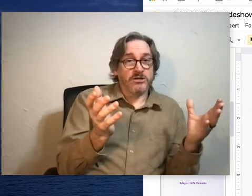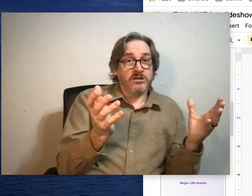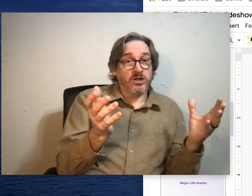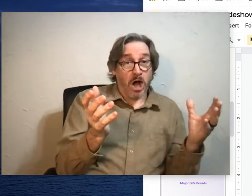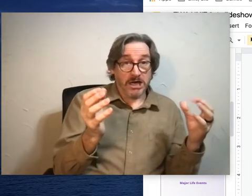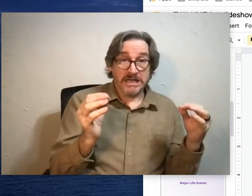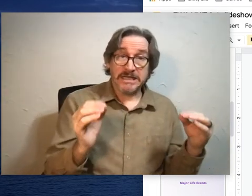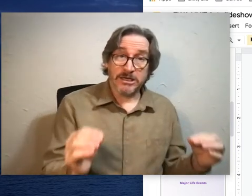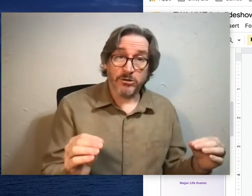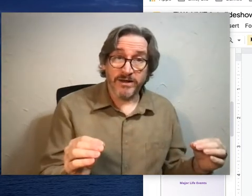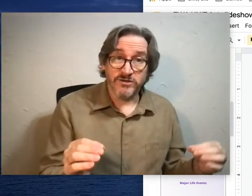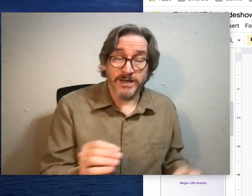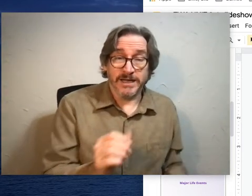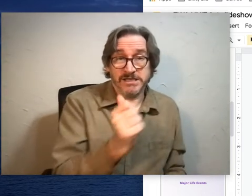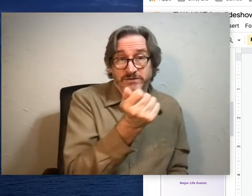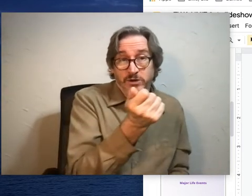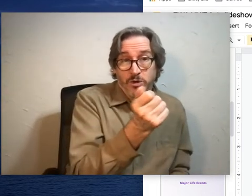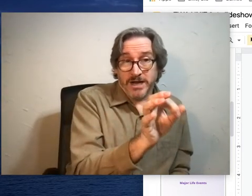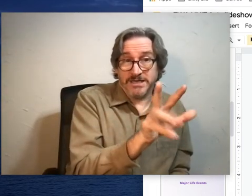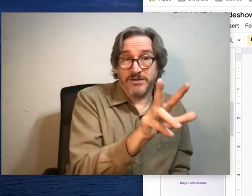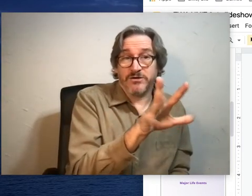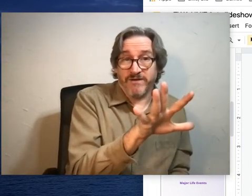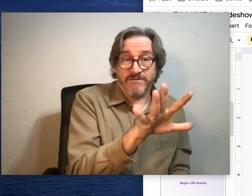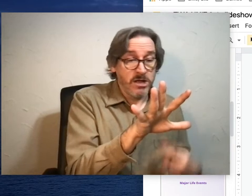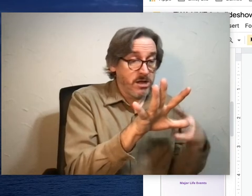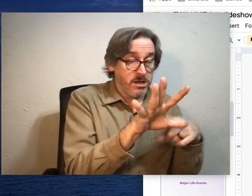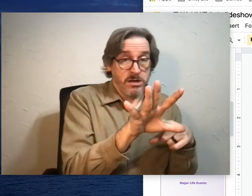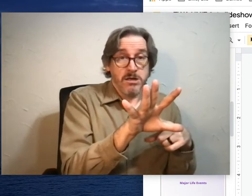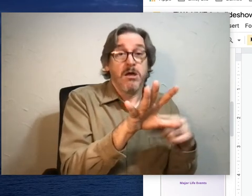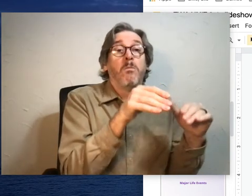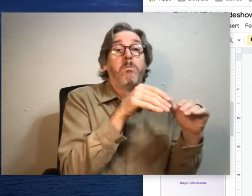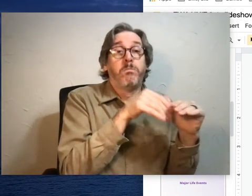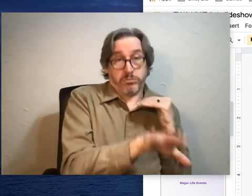And a clear way of doing it is if you go 1935.